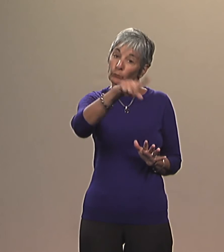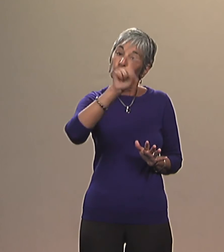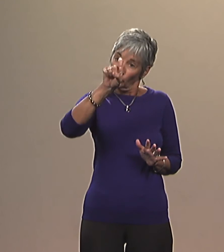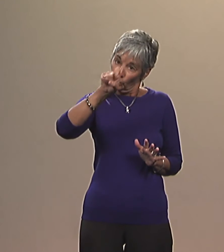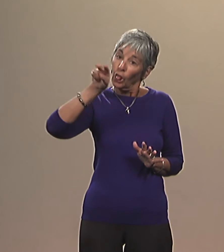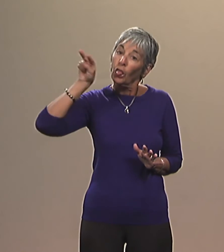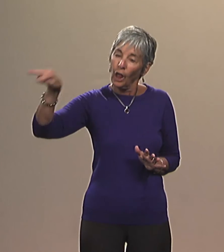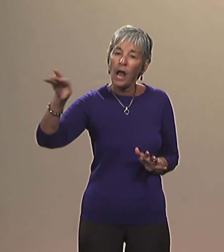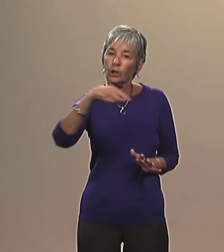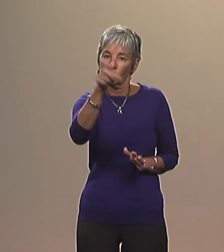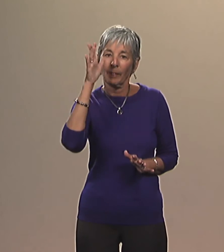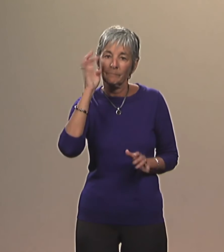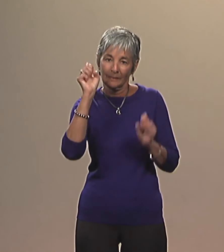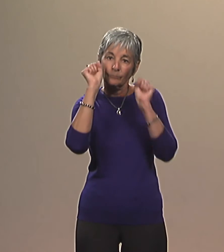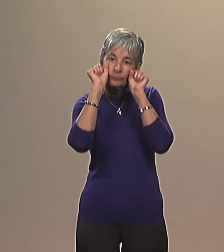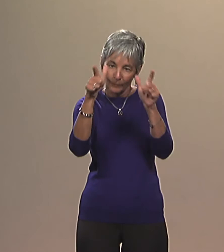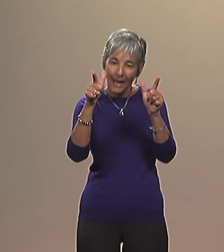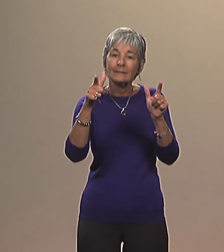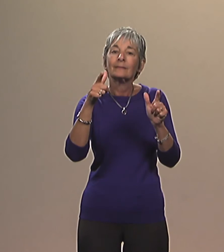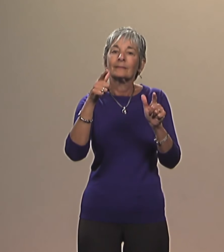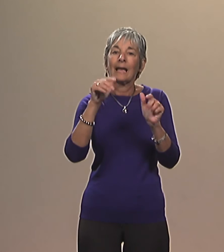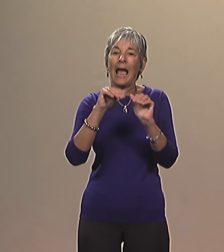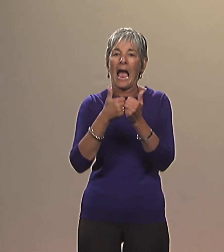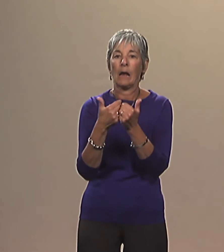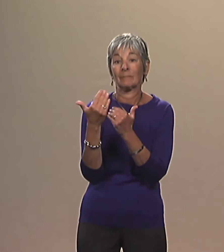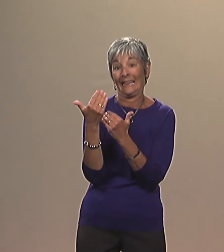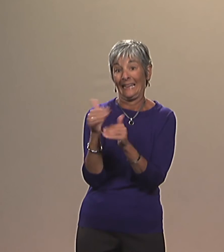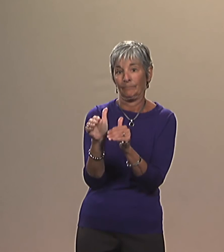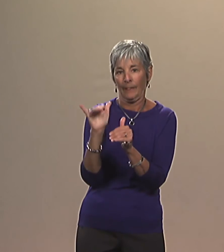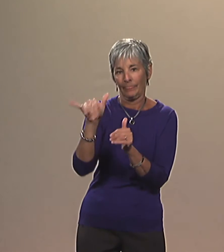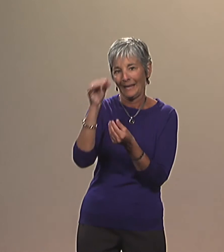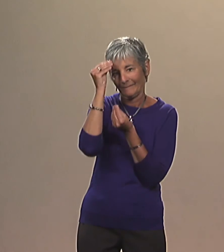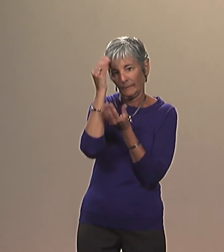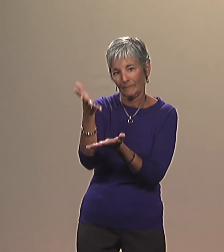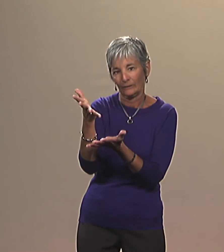You will be surprised at how limited that information is. You really will be surprised.